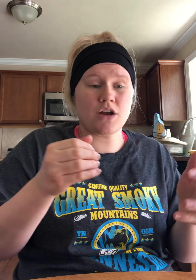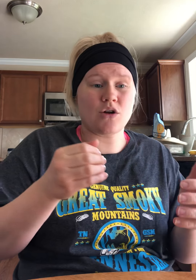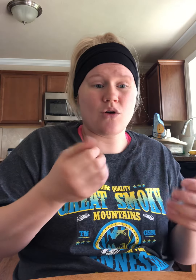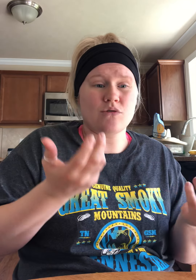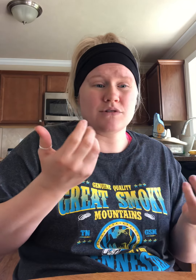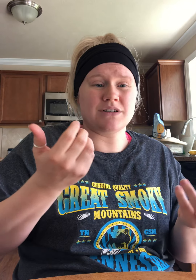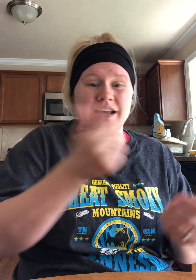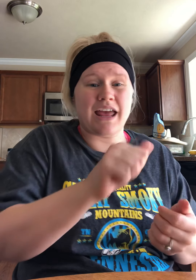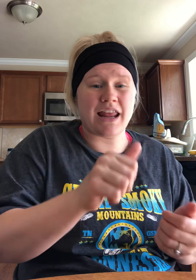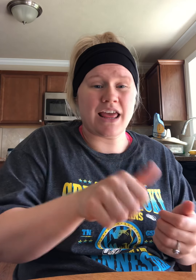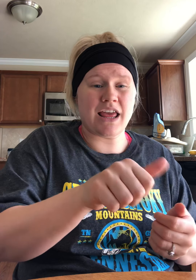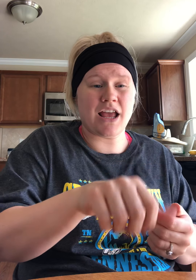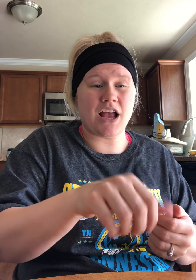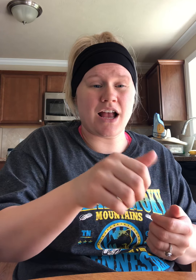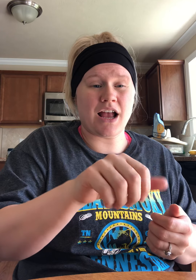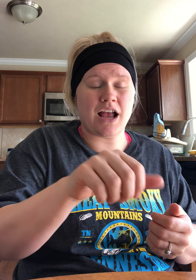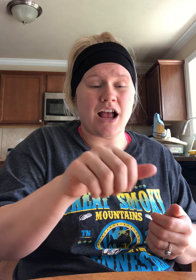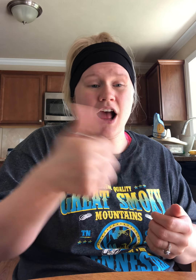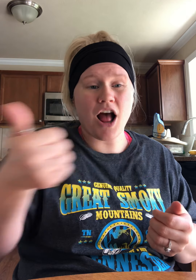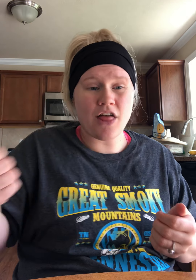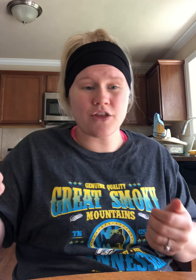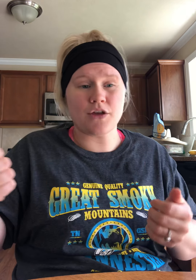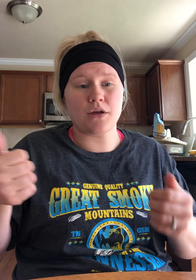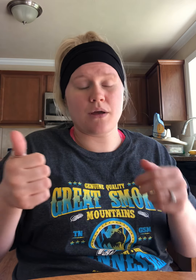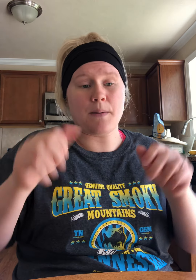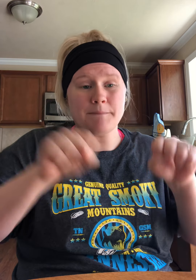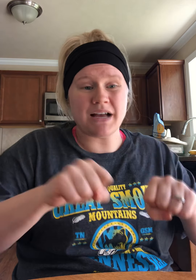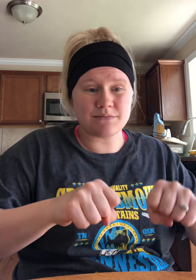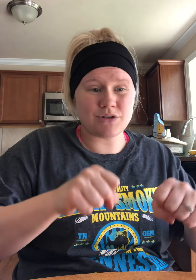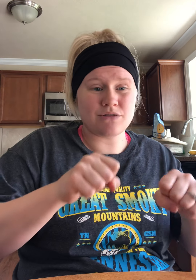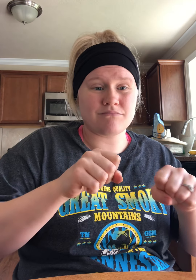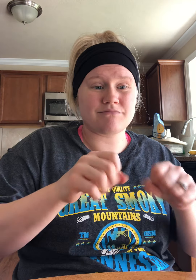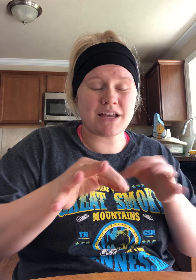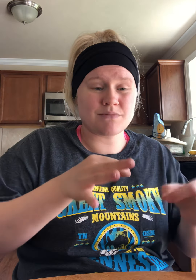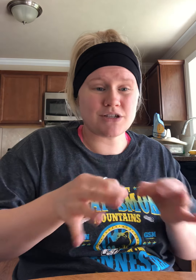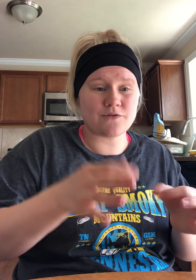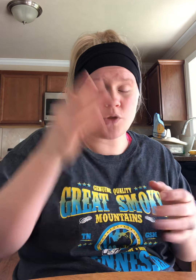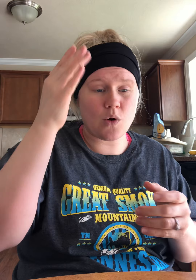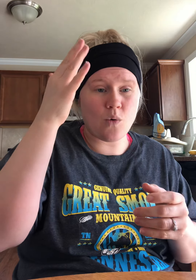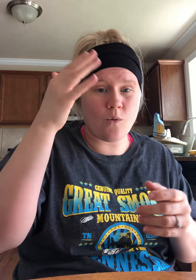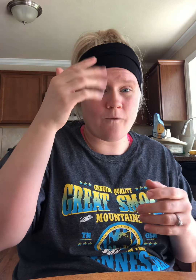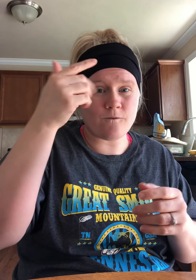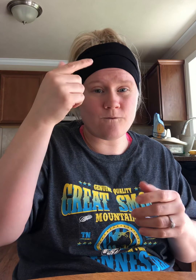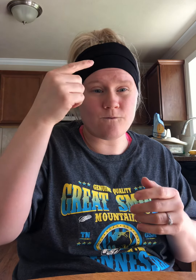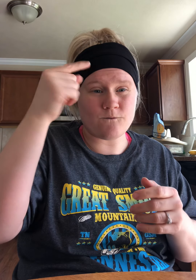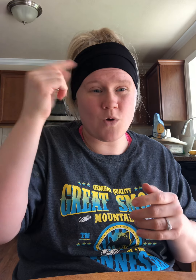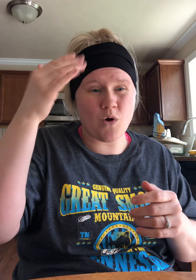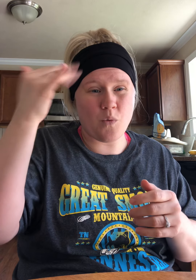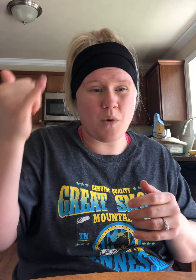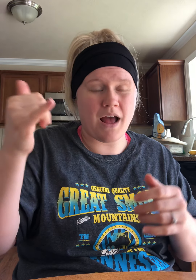explanation for why the pond freezes over faster. So what I do in a very controlled environment,